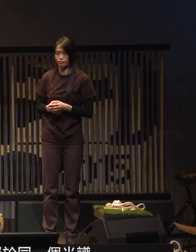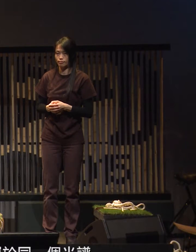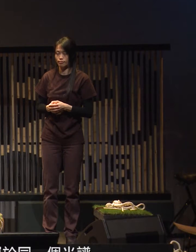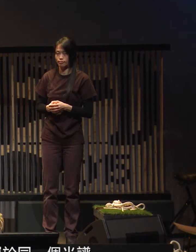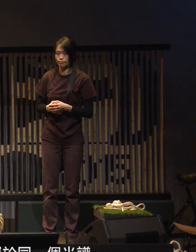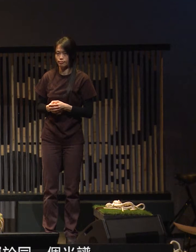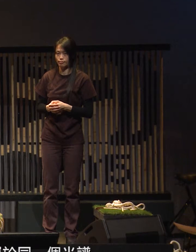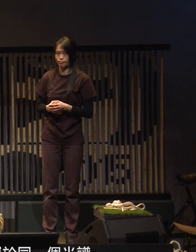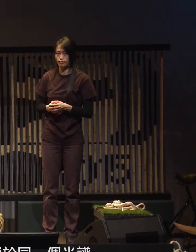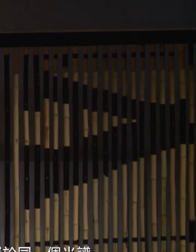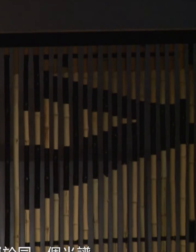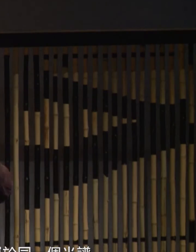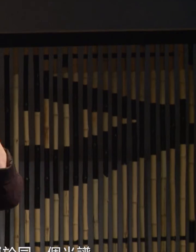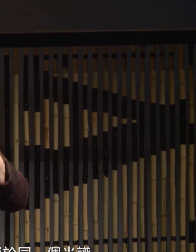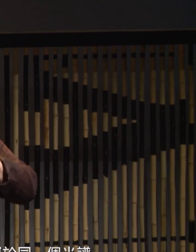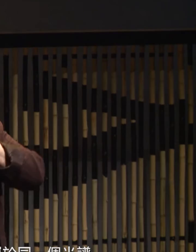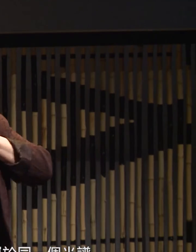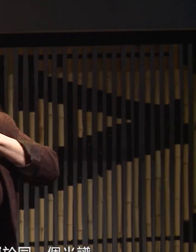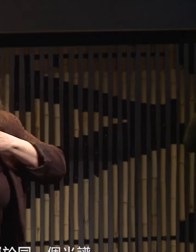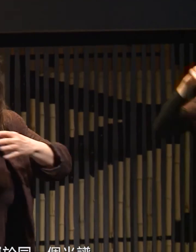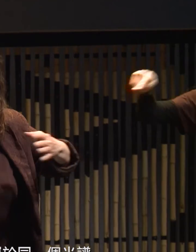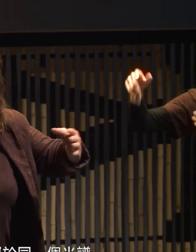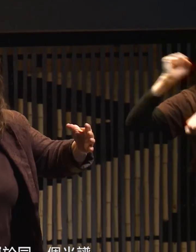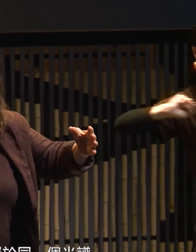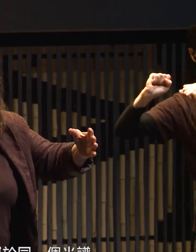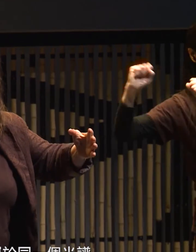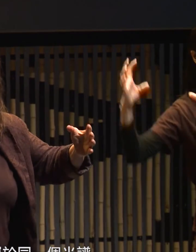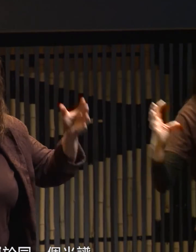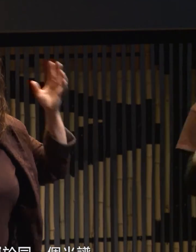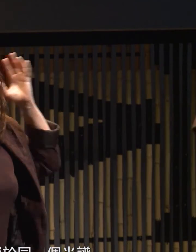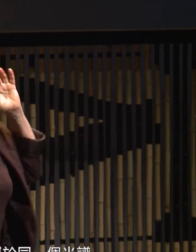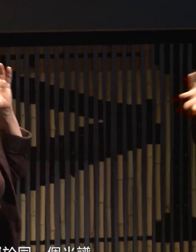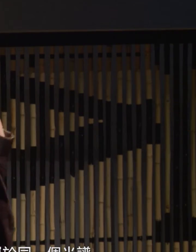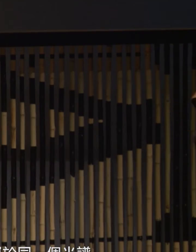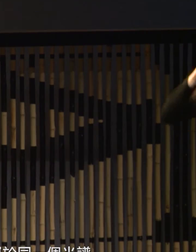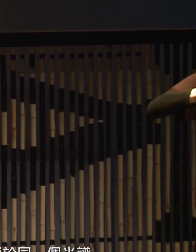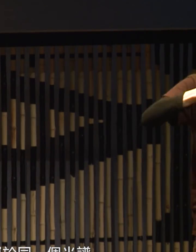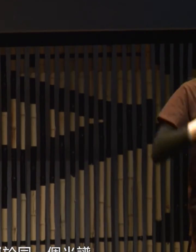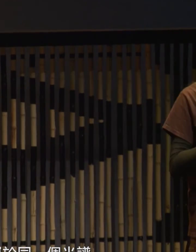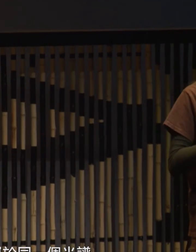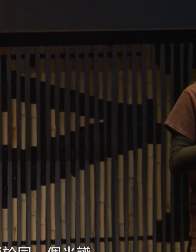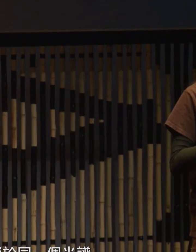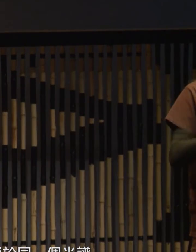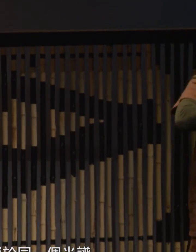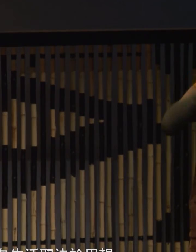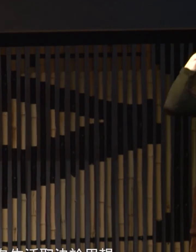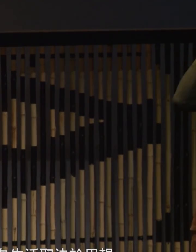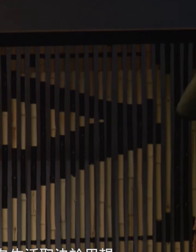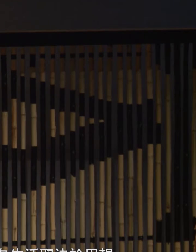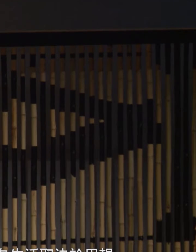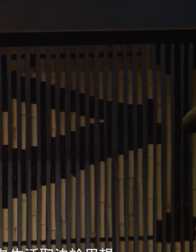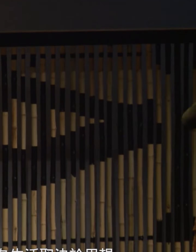out, but it's part of one spectrum. And so we are very responsible. We are